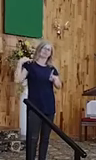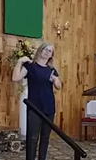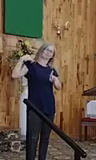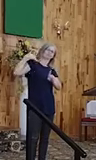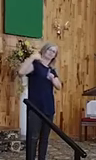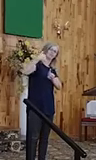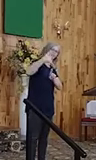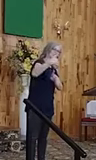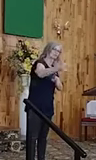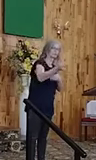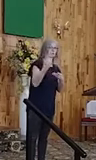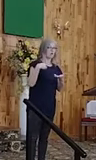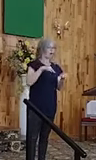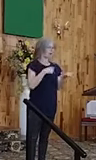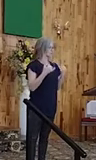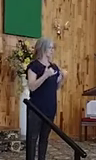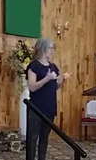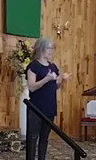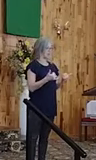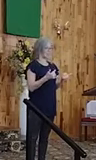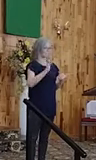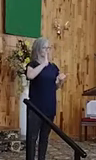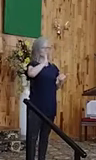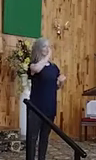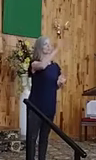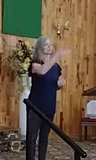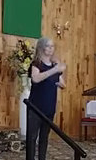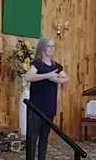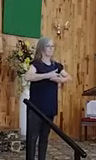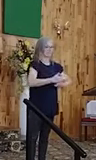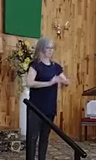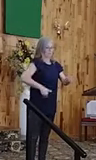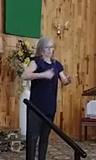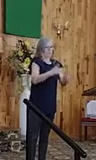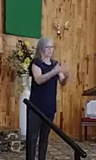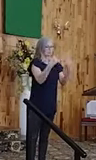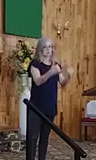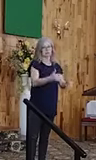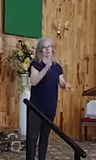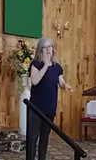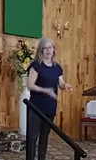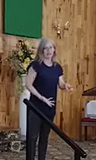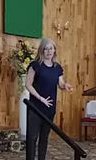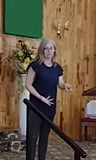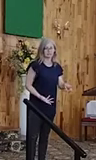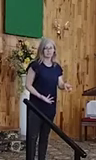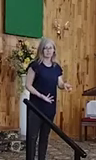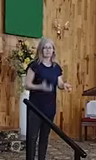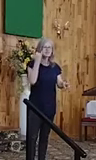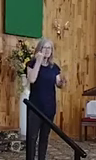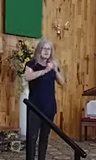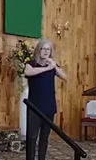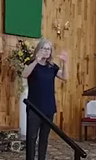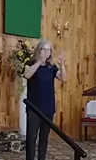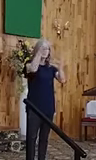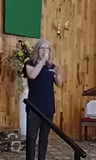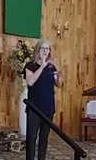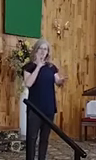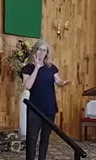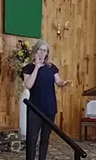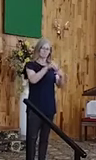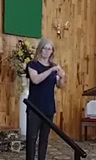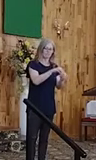of us today, to the baby that will be born today. The image of God is in that person. And